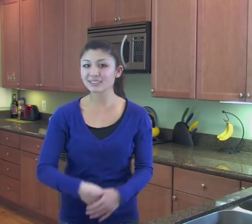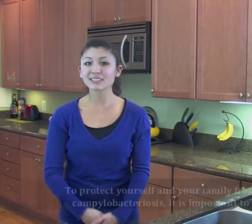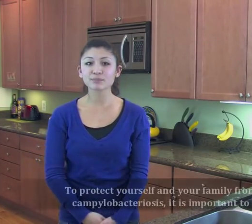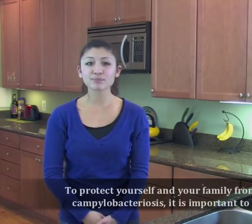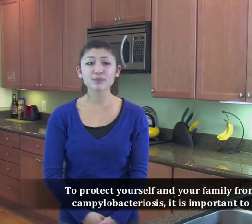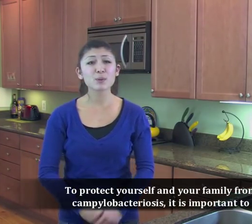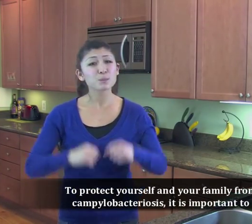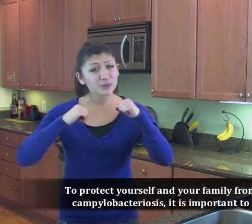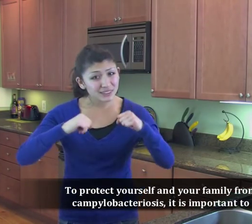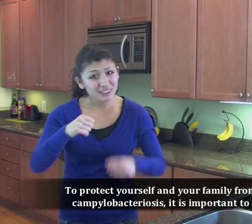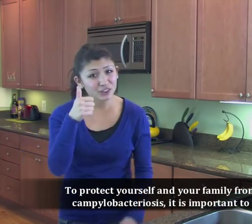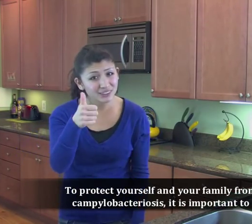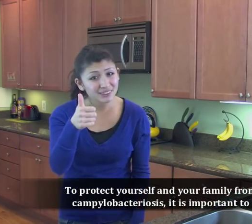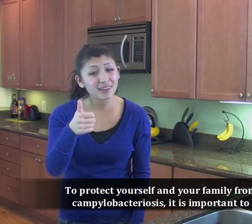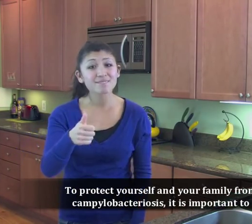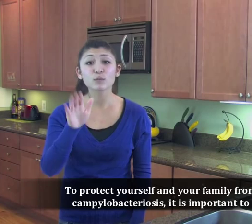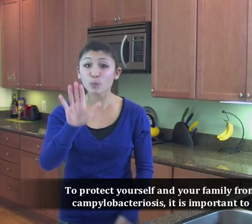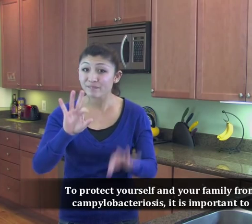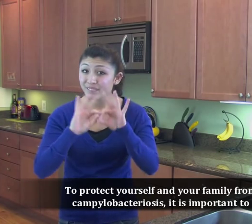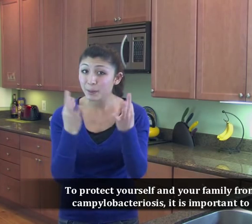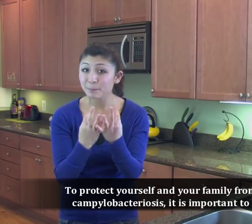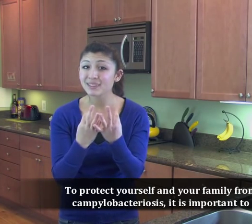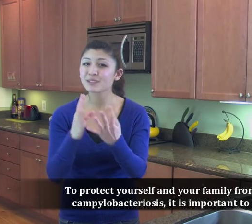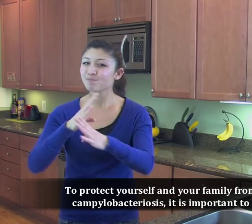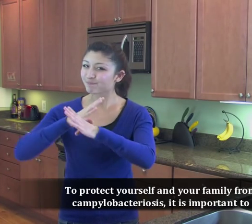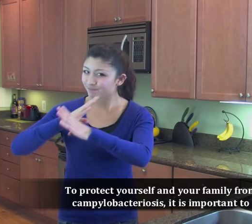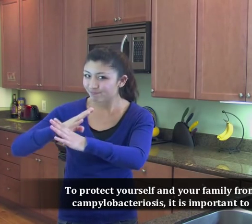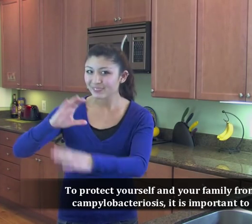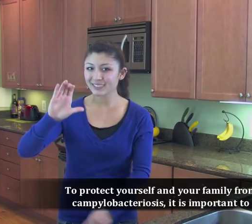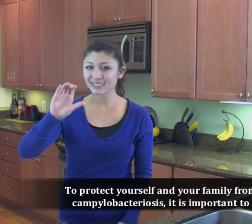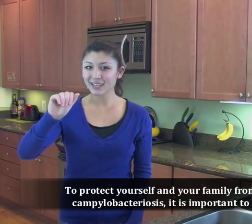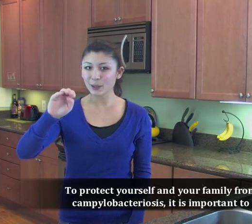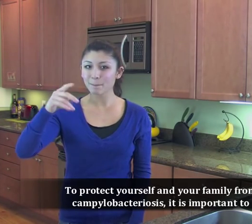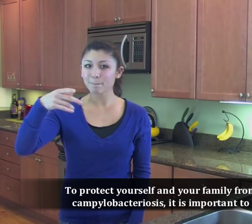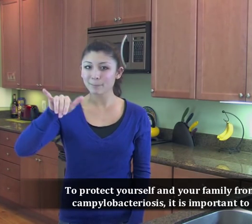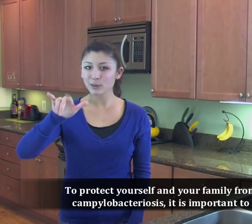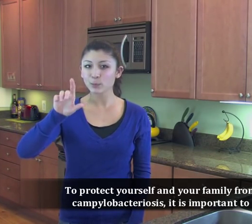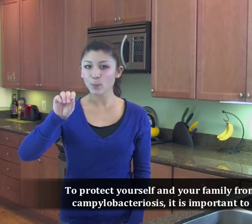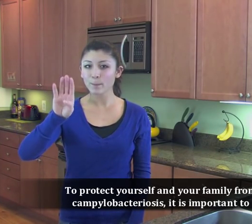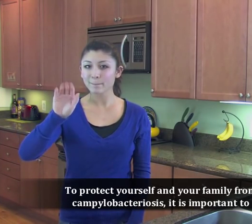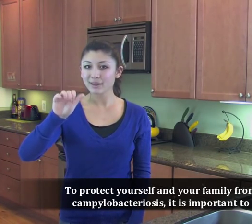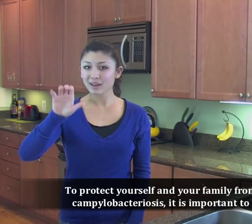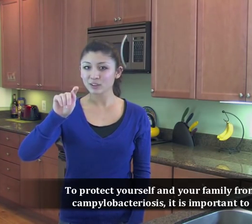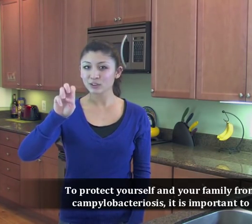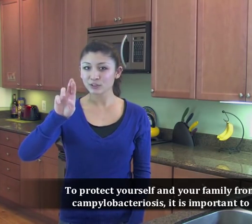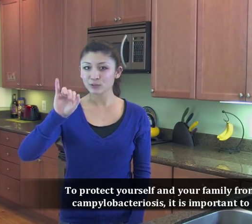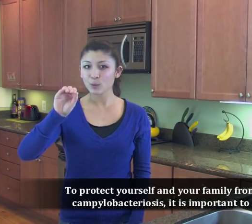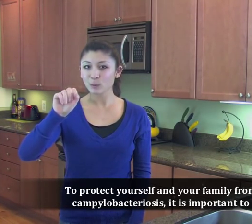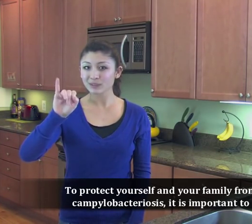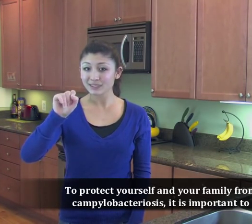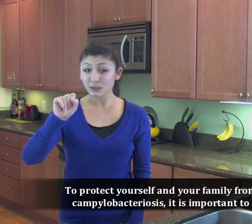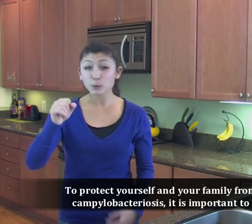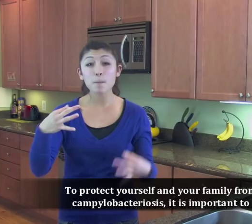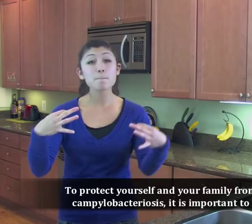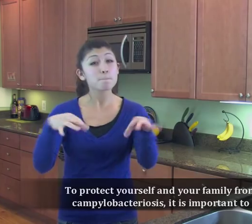To protect yourself and your family from Campylobacteriosis, it is important to keep these simple steps in mind.